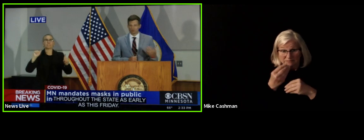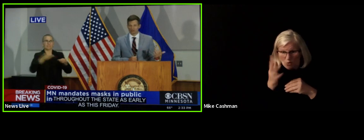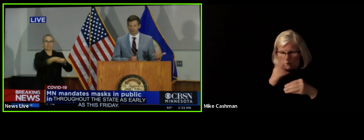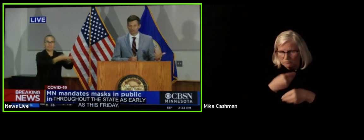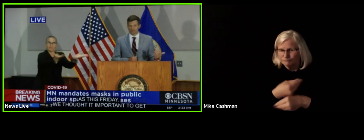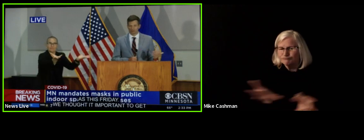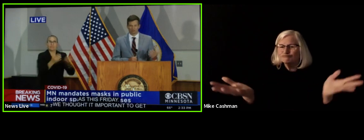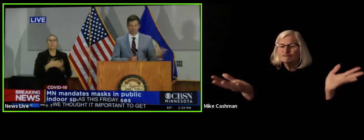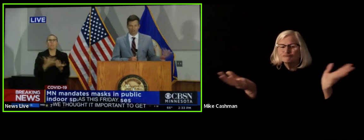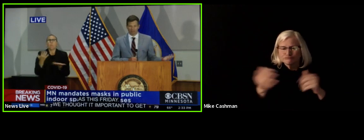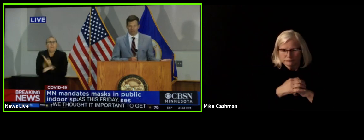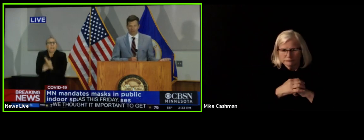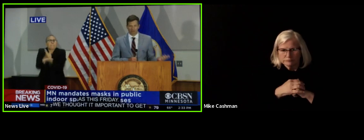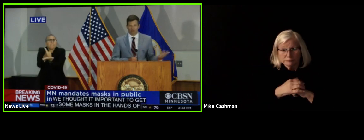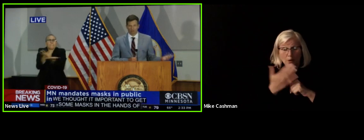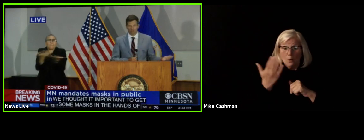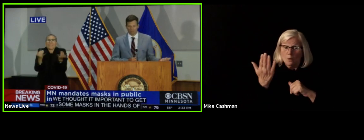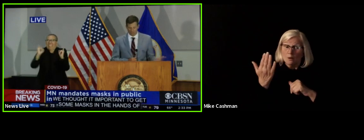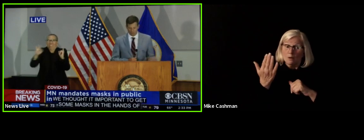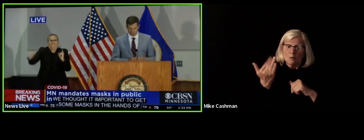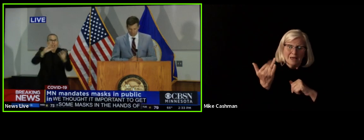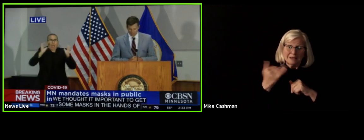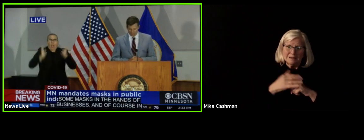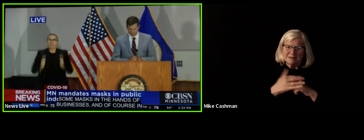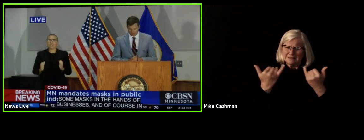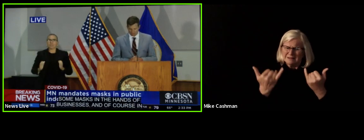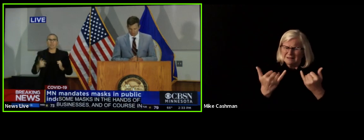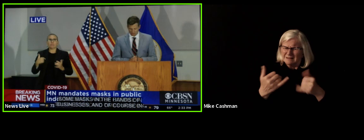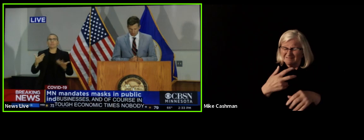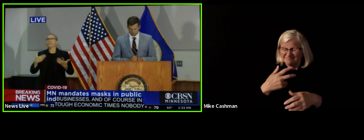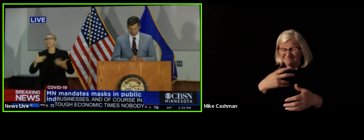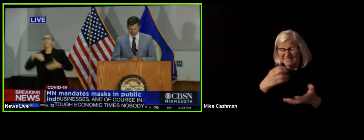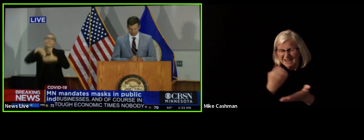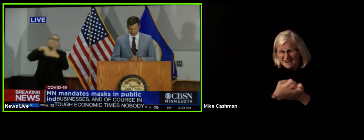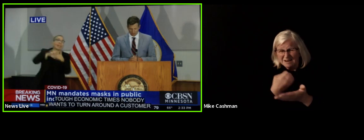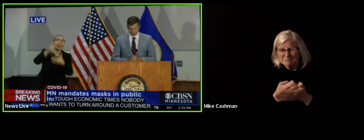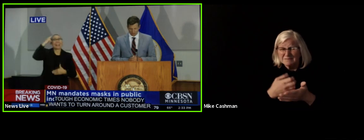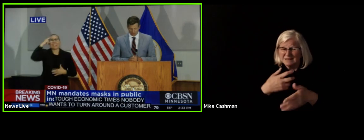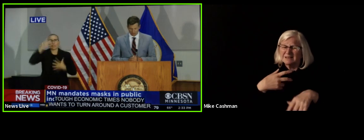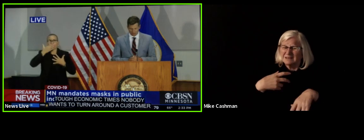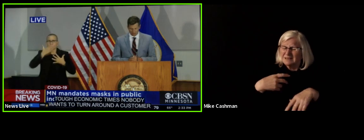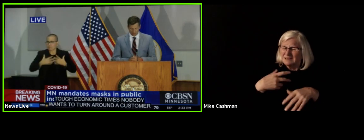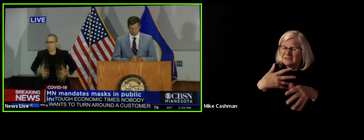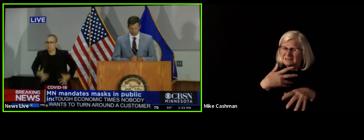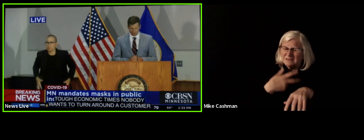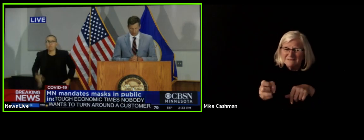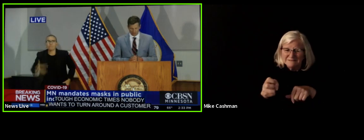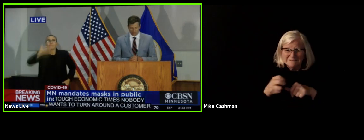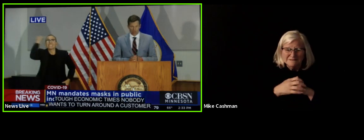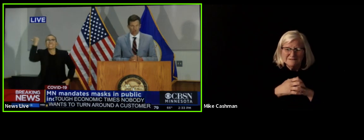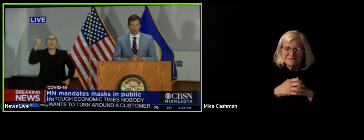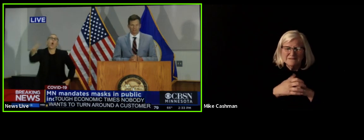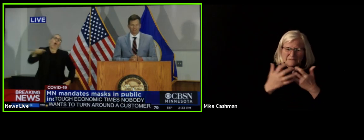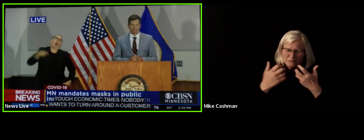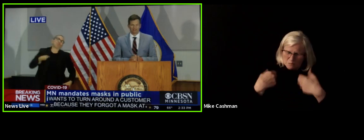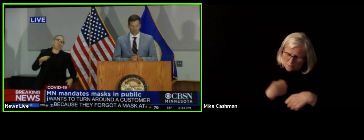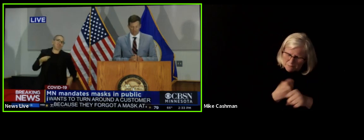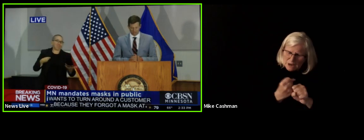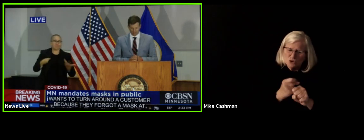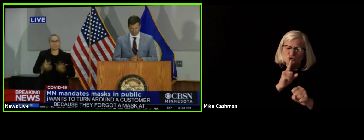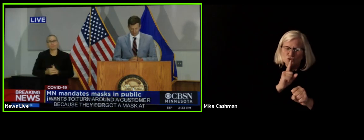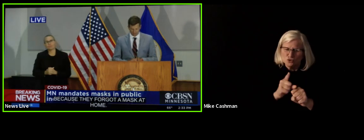away a customer because they forgot their mask at home. And so these disposable masks will be available. We're working with chambers in all 88